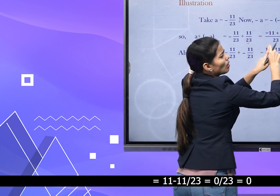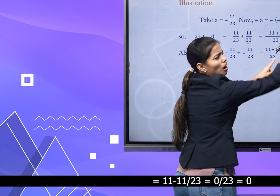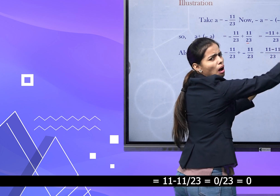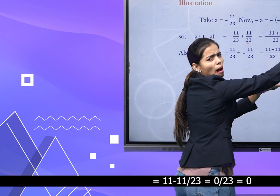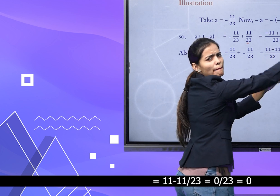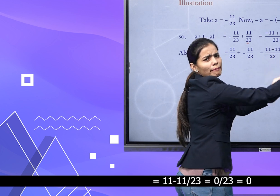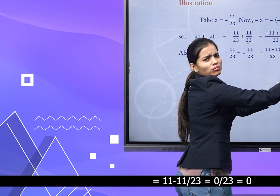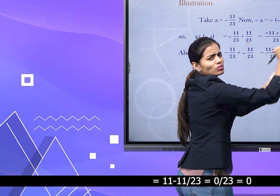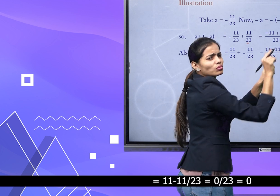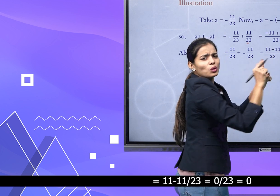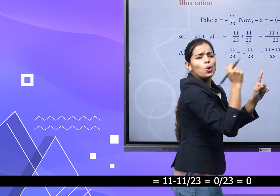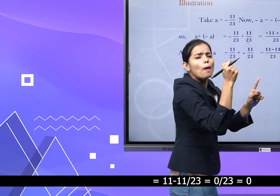by 23 is equal to 0.